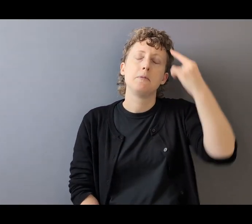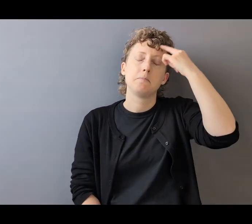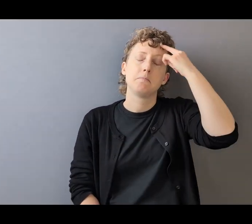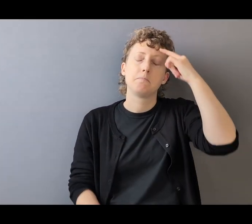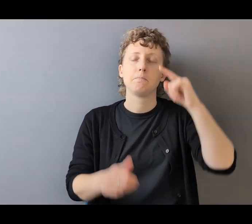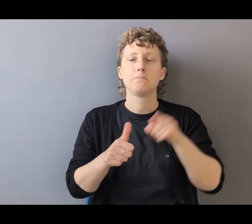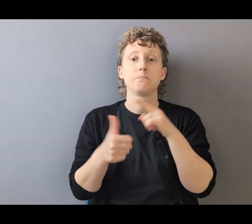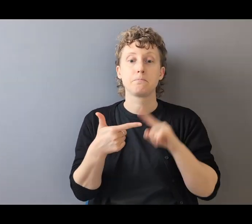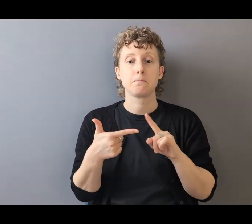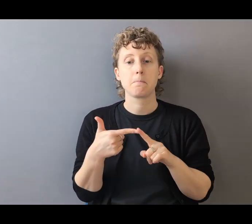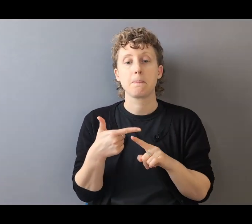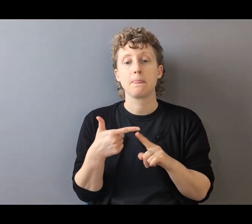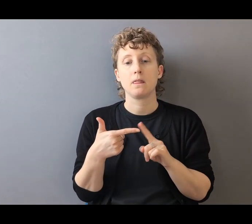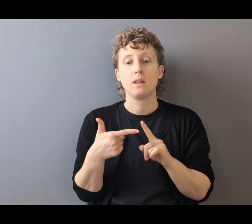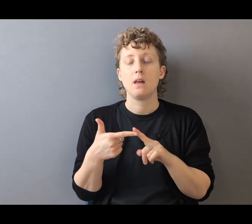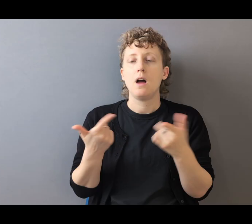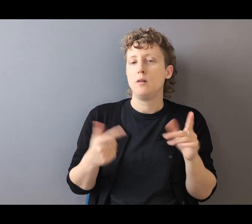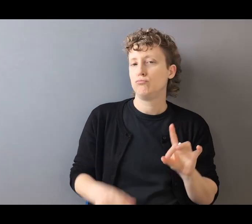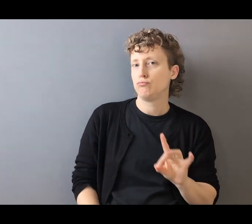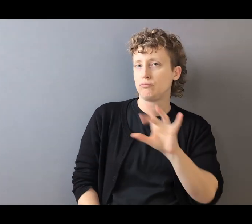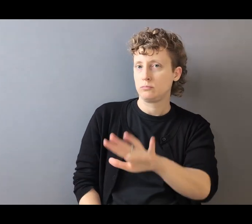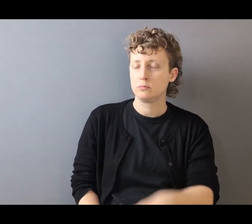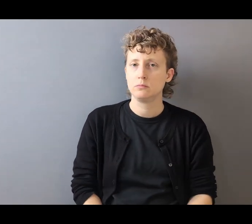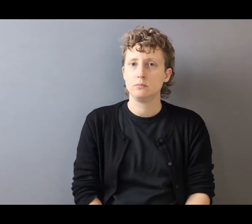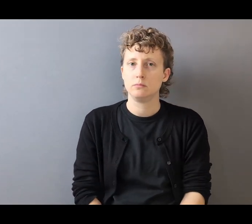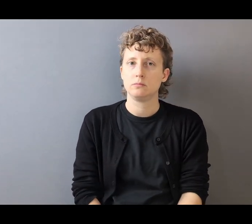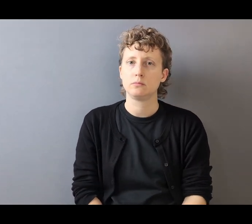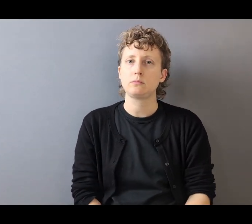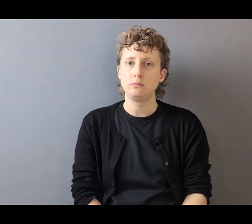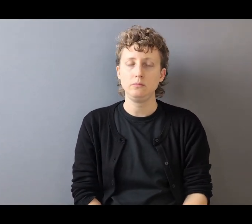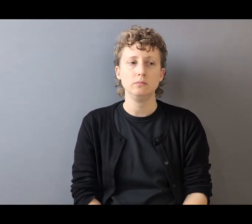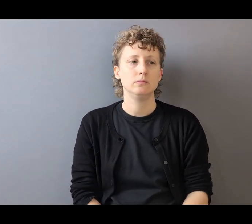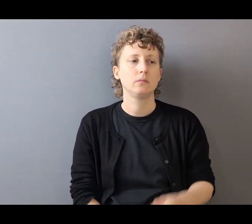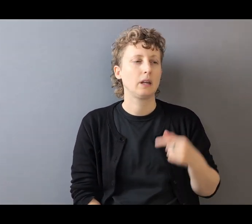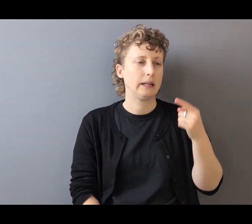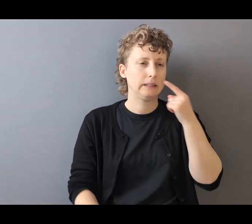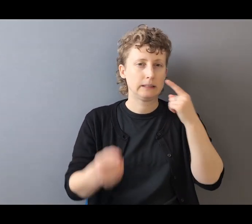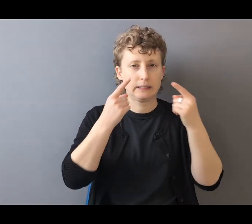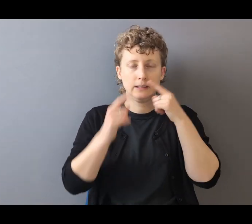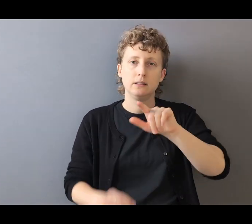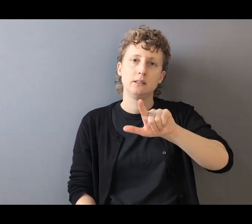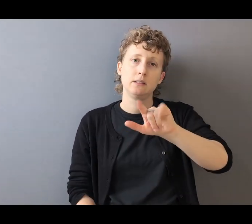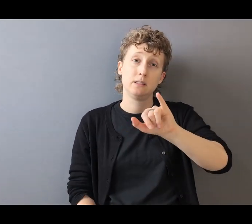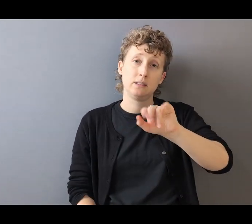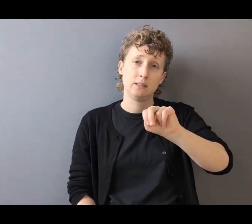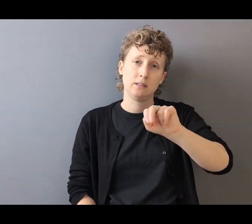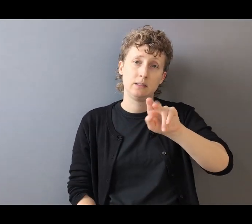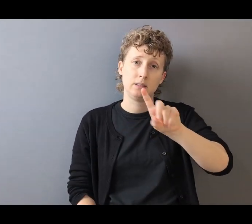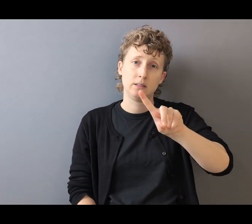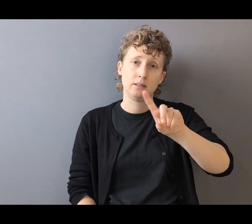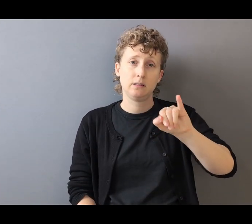And also, just as a comment, I've seen on LinkedIn and some other